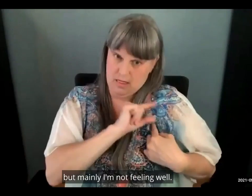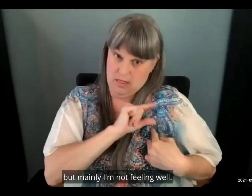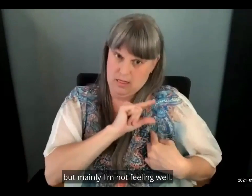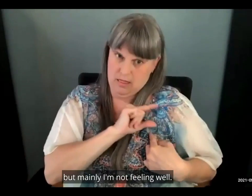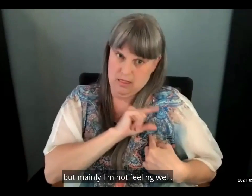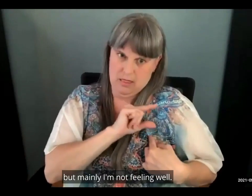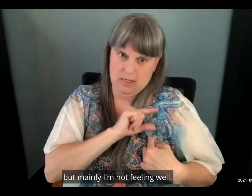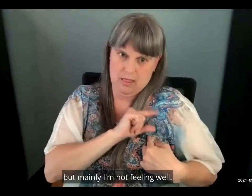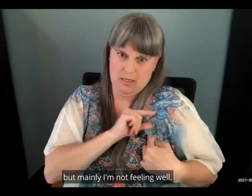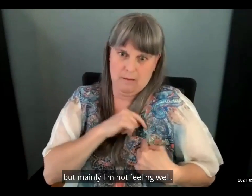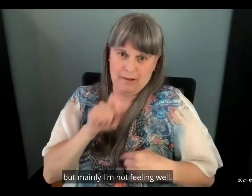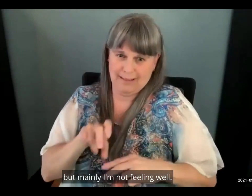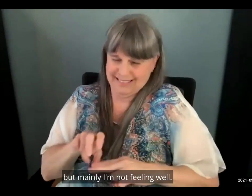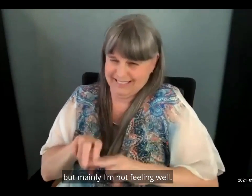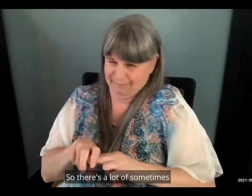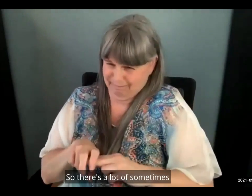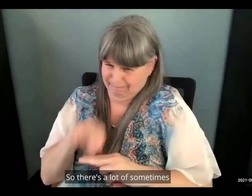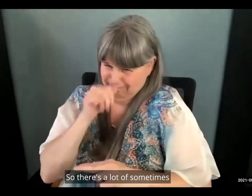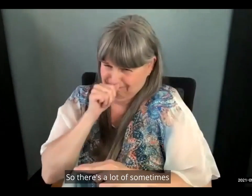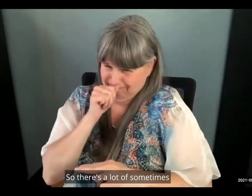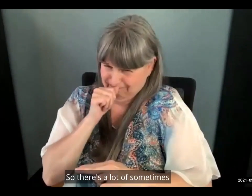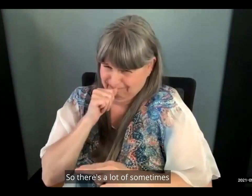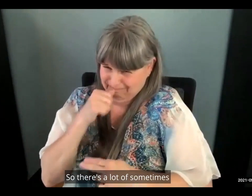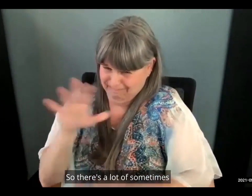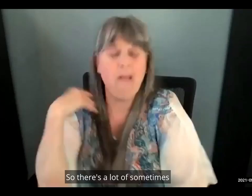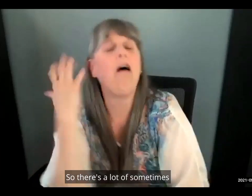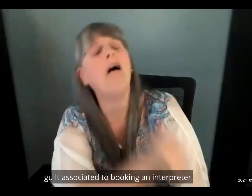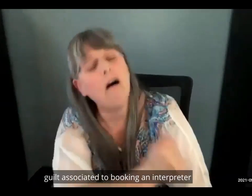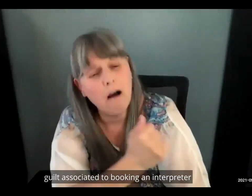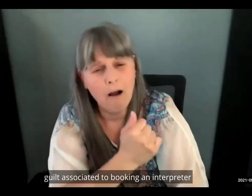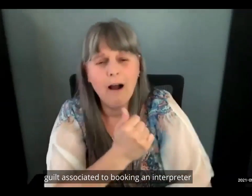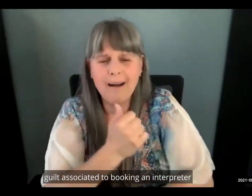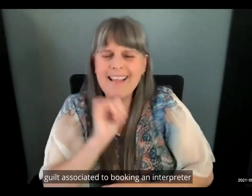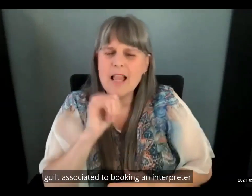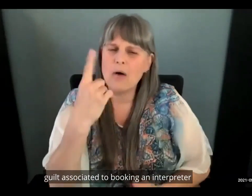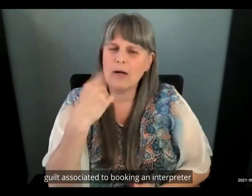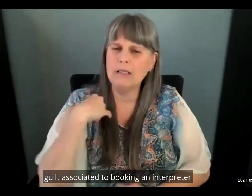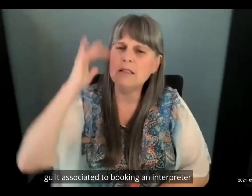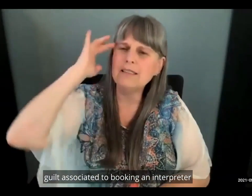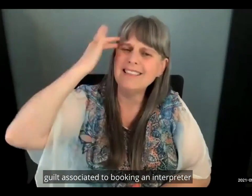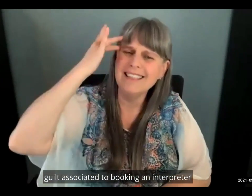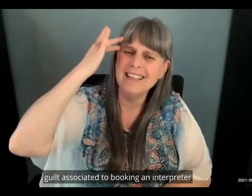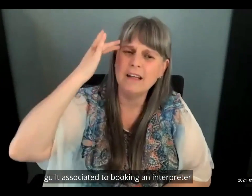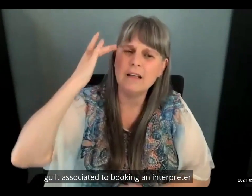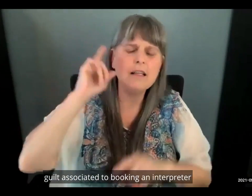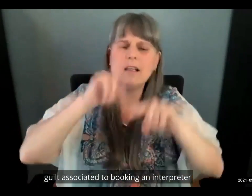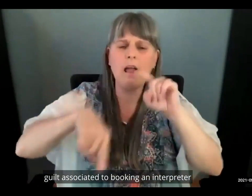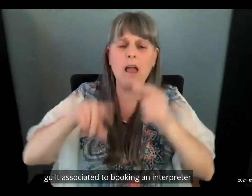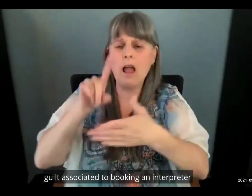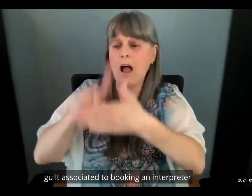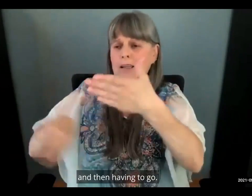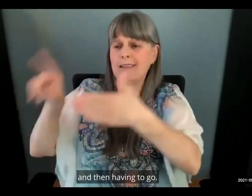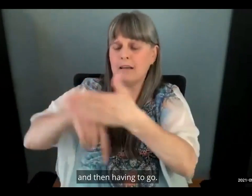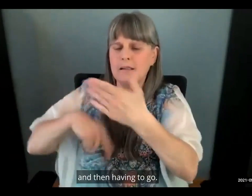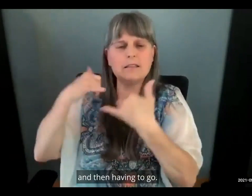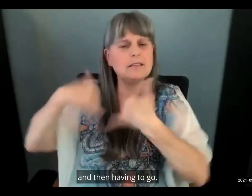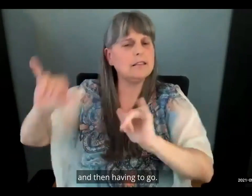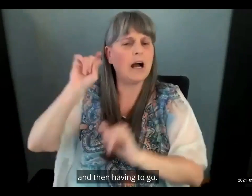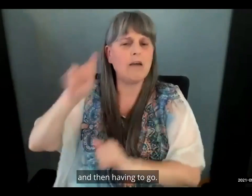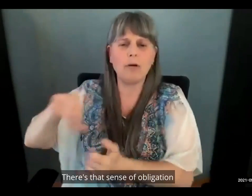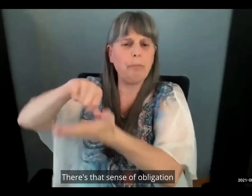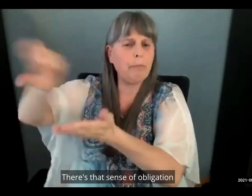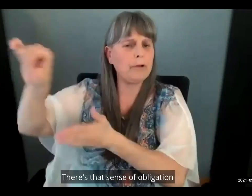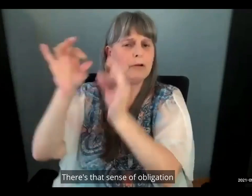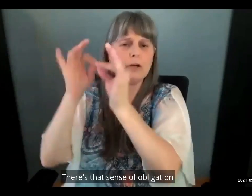go, but I'm not feeling well. So there's a lot of sometimes guilt associated to booking an interpreter and then having